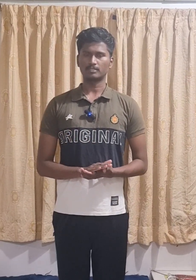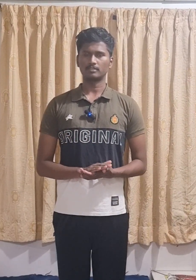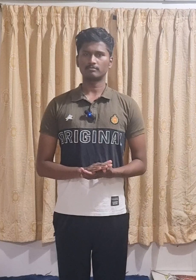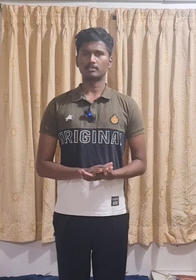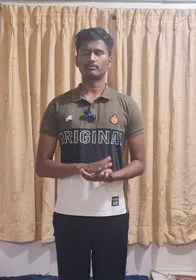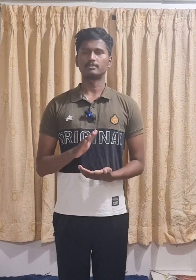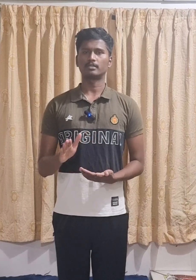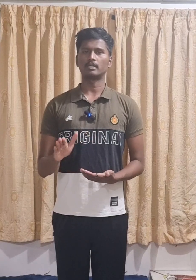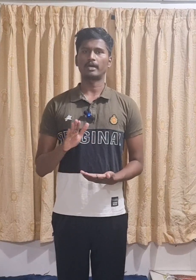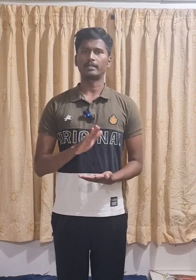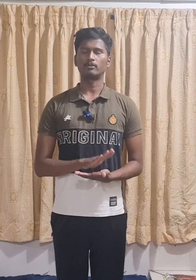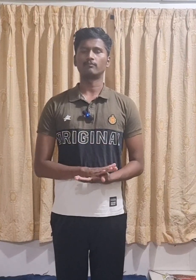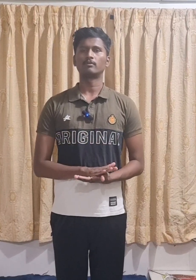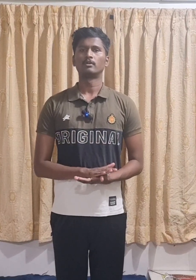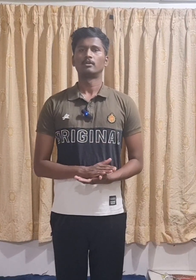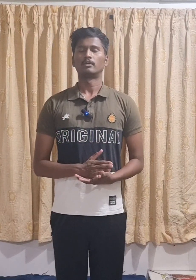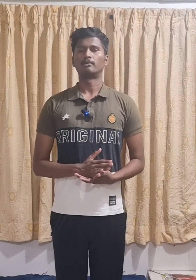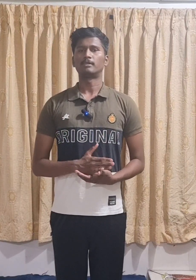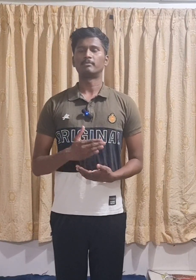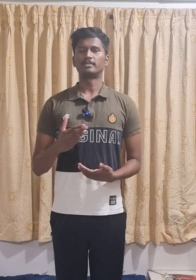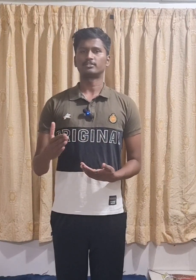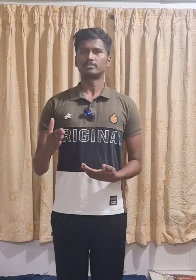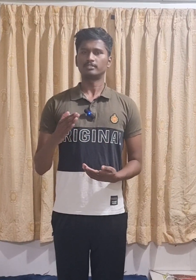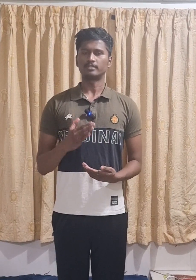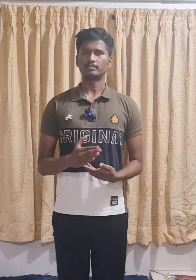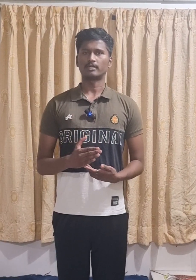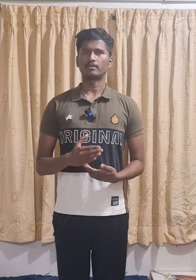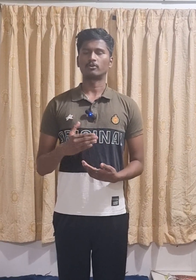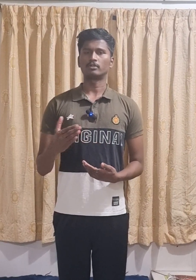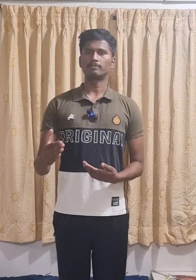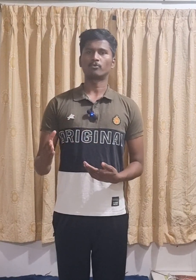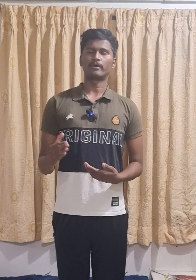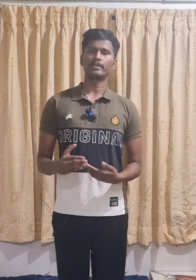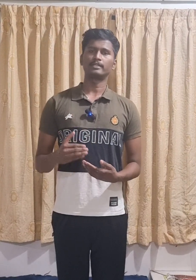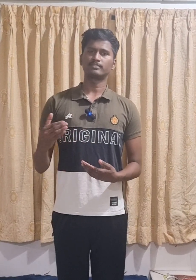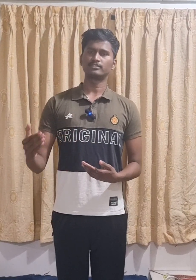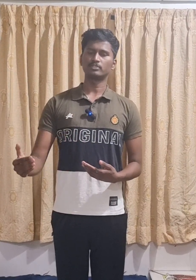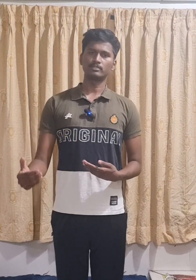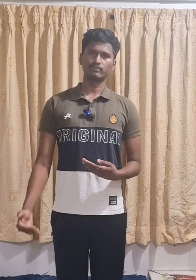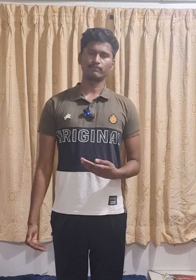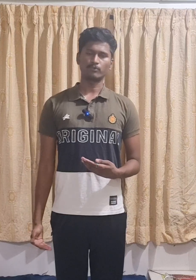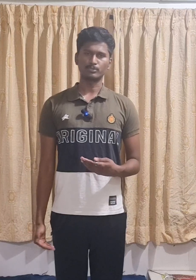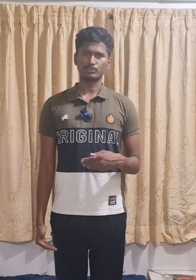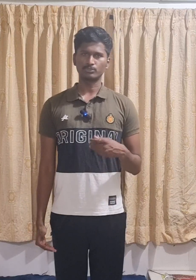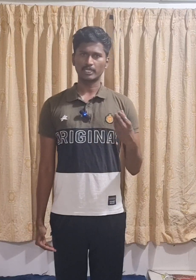Abstractions mean basically hiding of implementation details and only providing essential information to the end